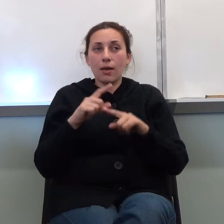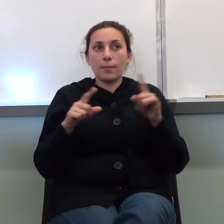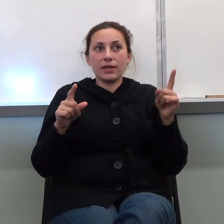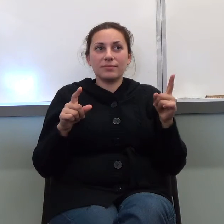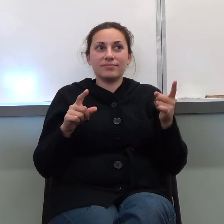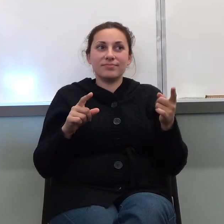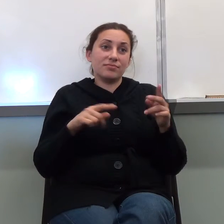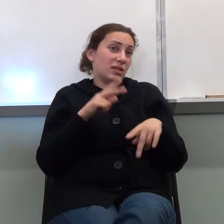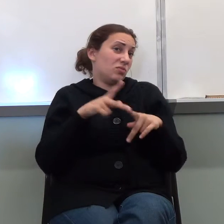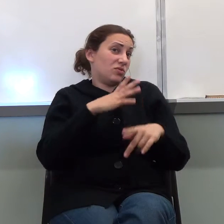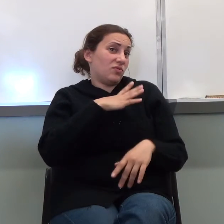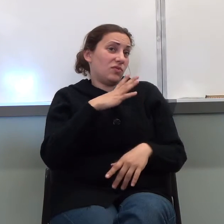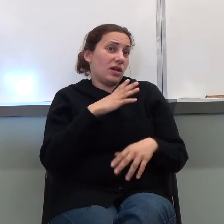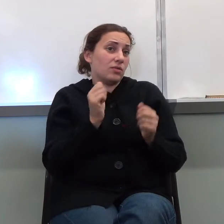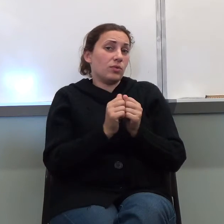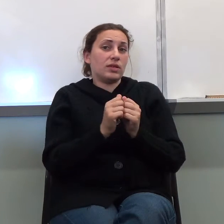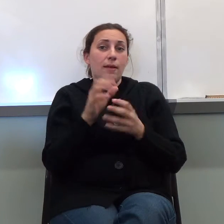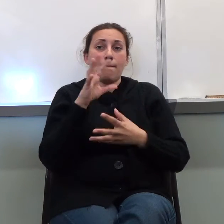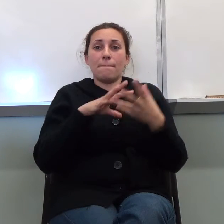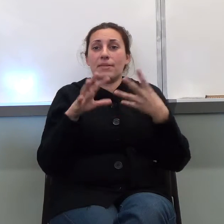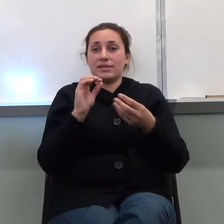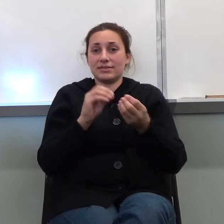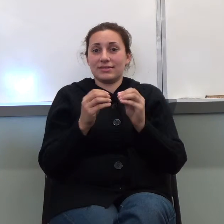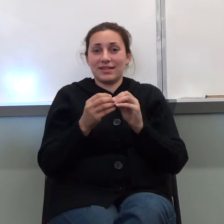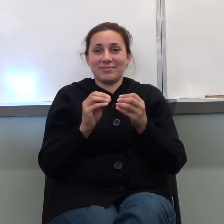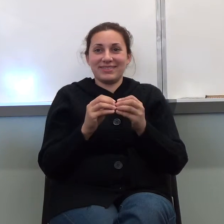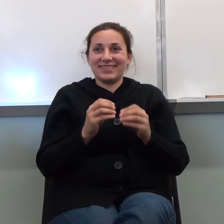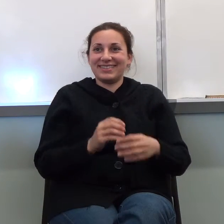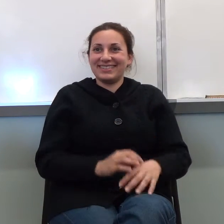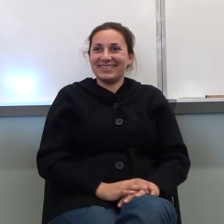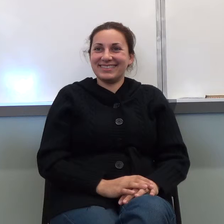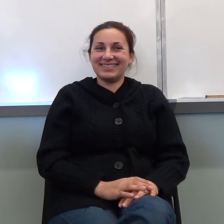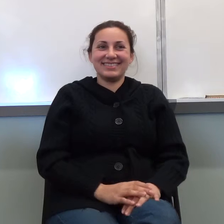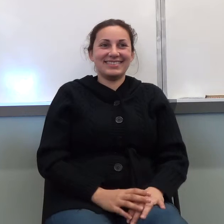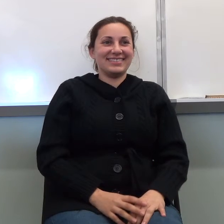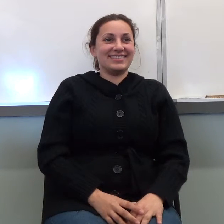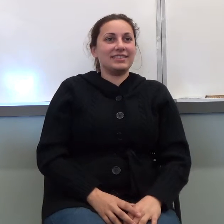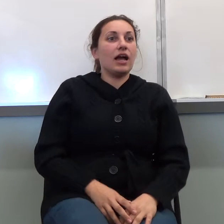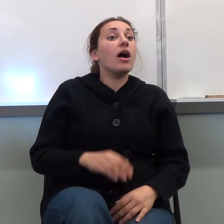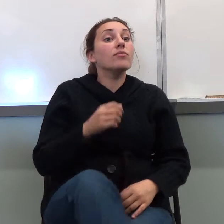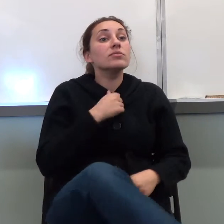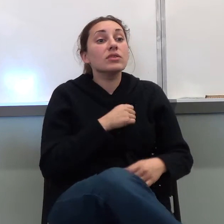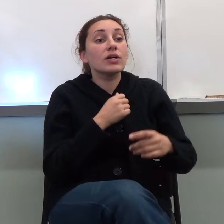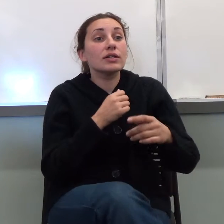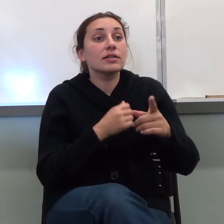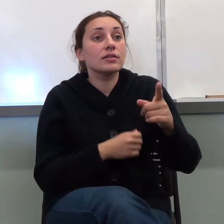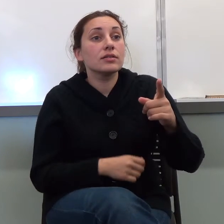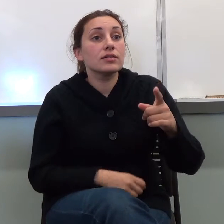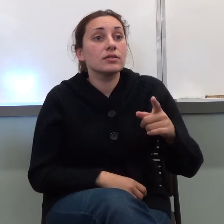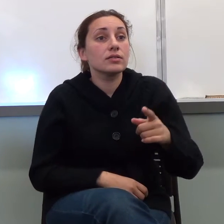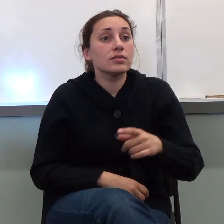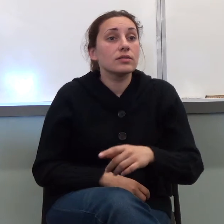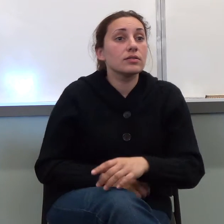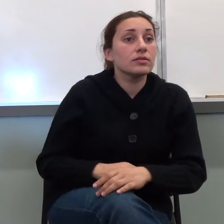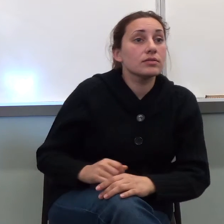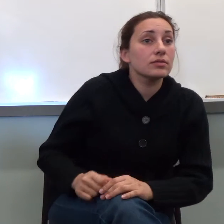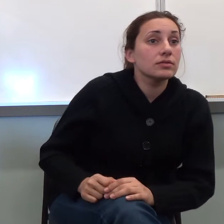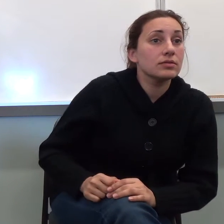are okay with mixed numbers and percents. You do see that happening. How about rounding it to